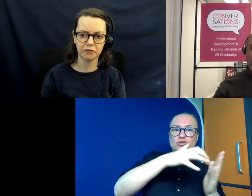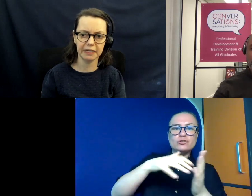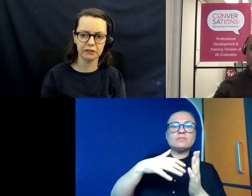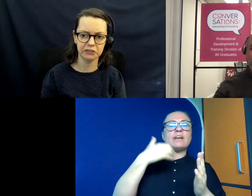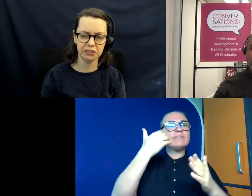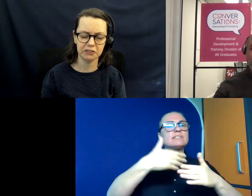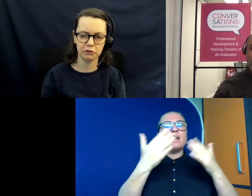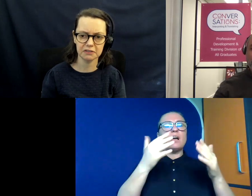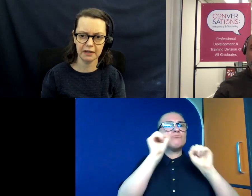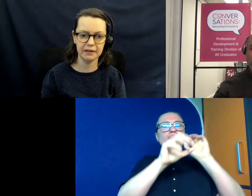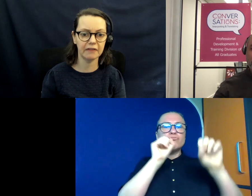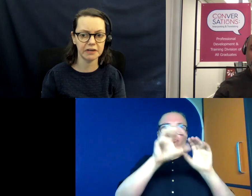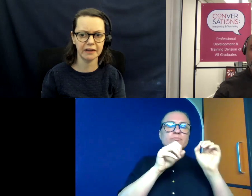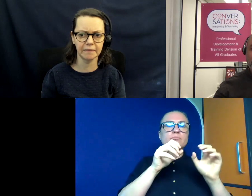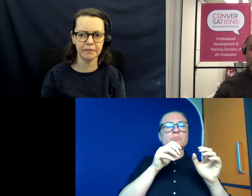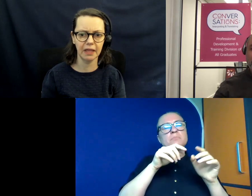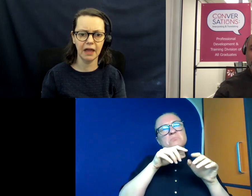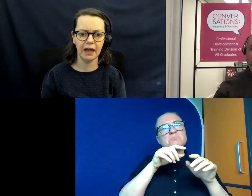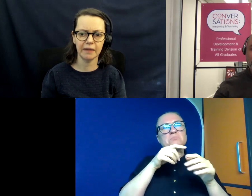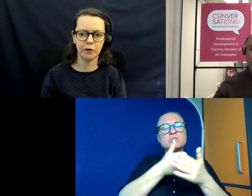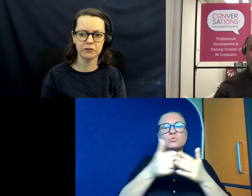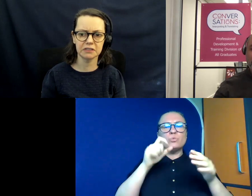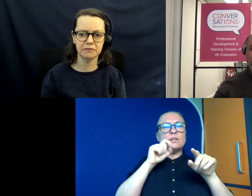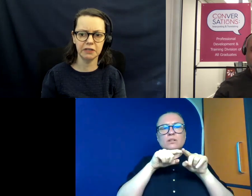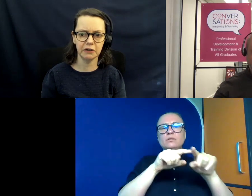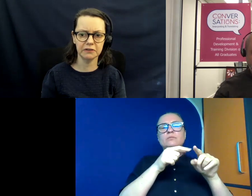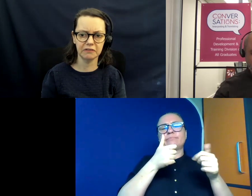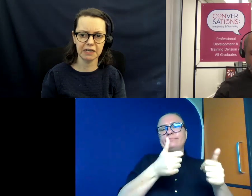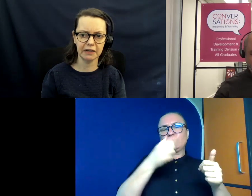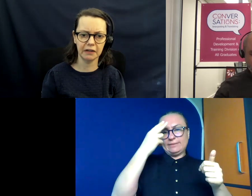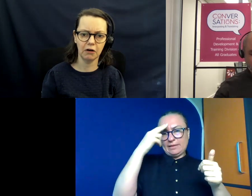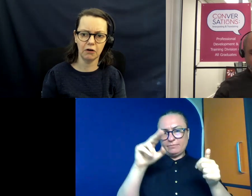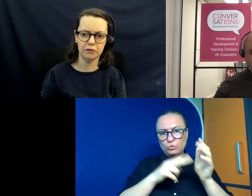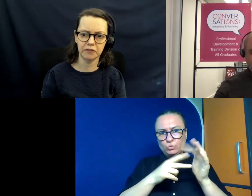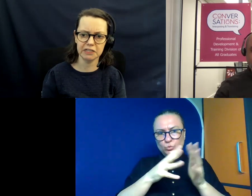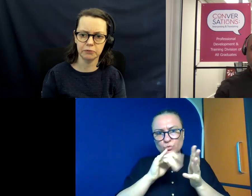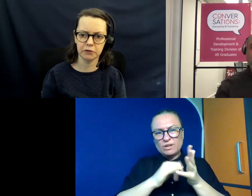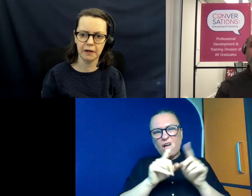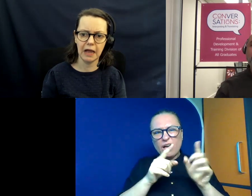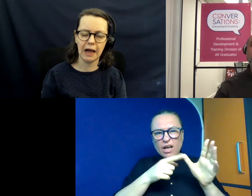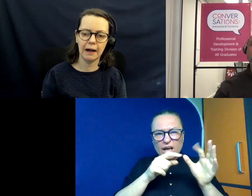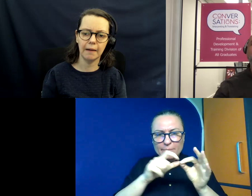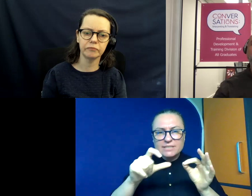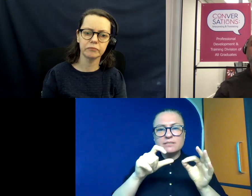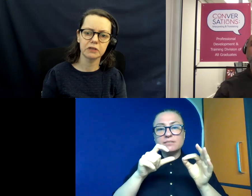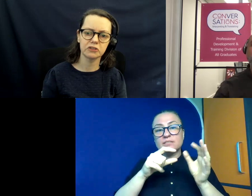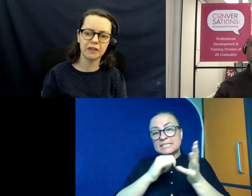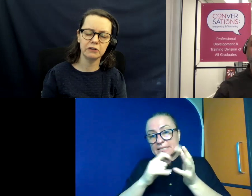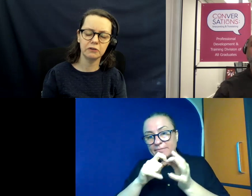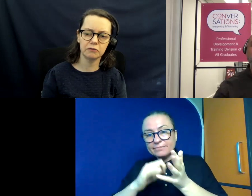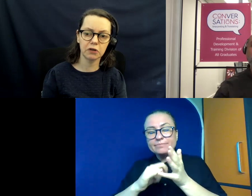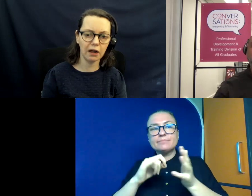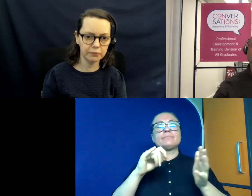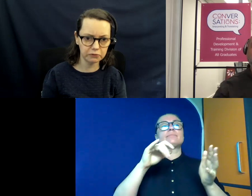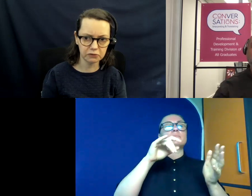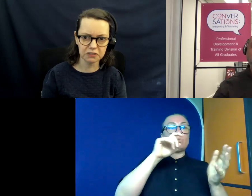news from English into Auslan every day. And they post videos every day on Facebook. So they